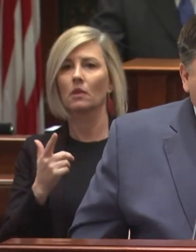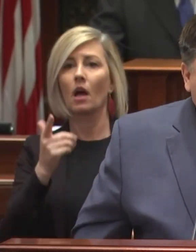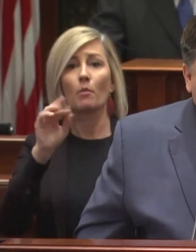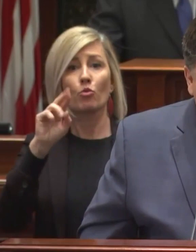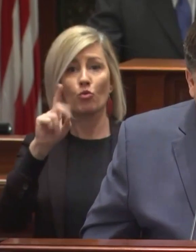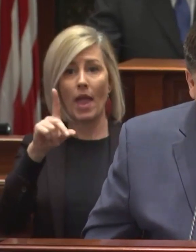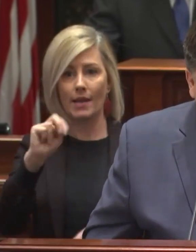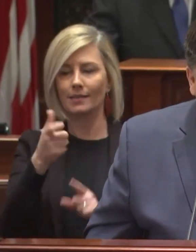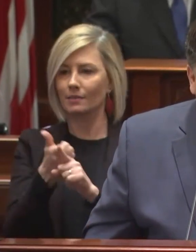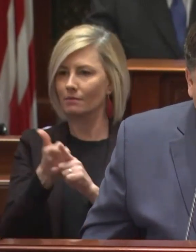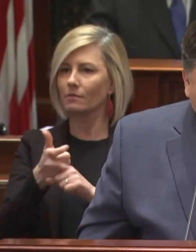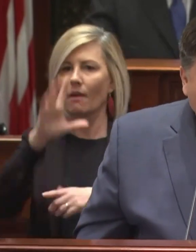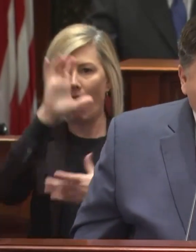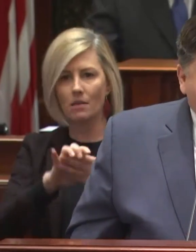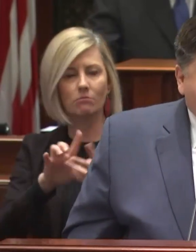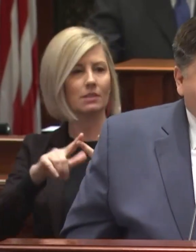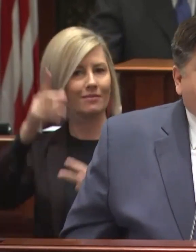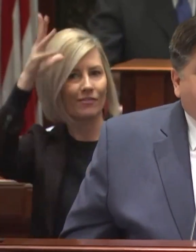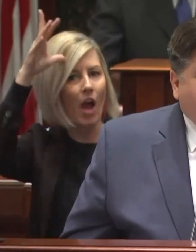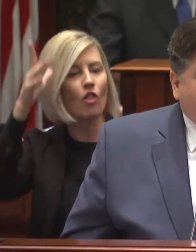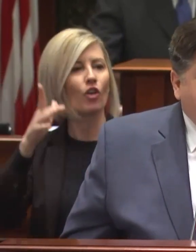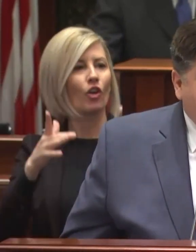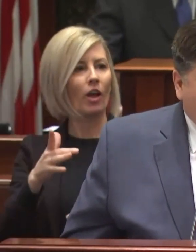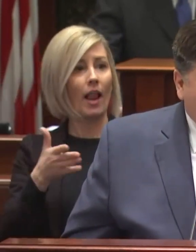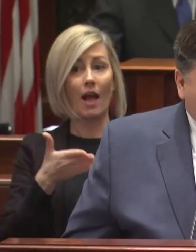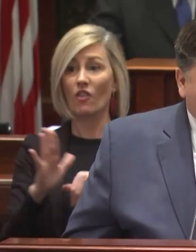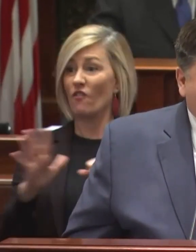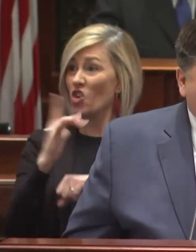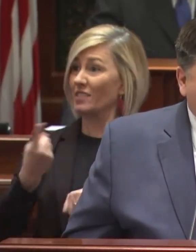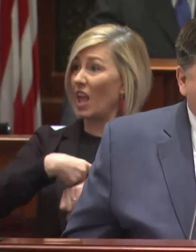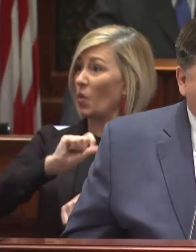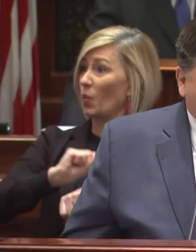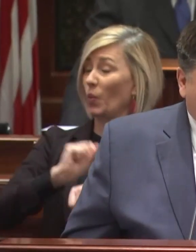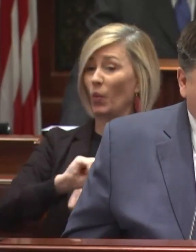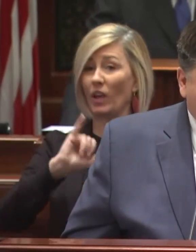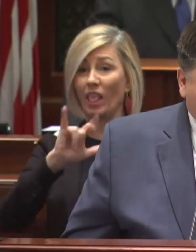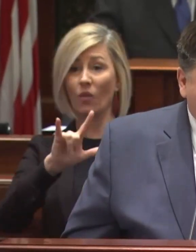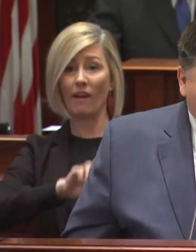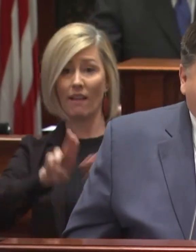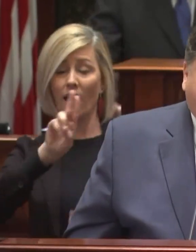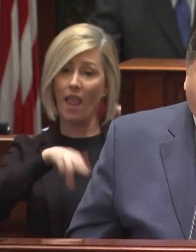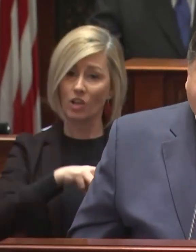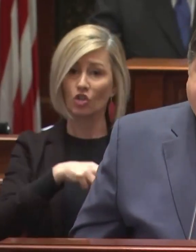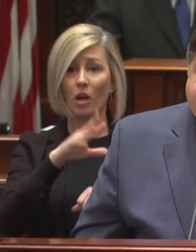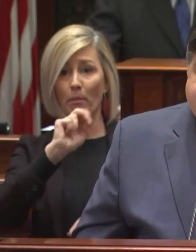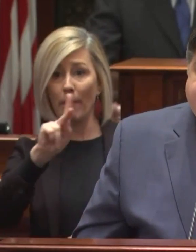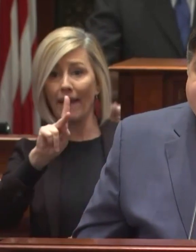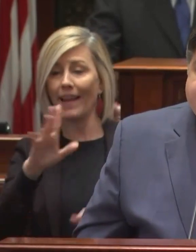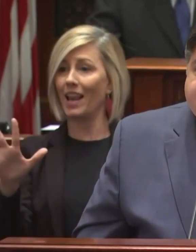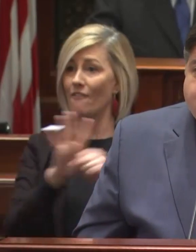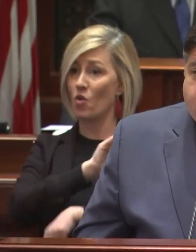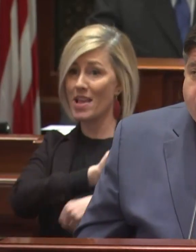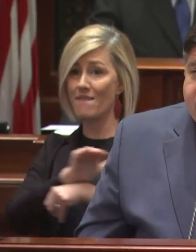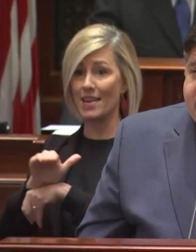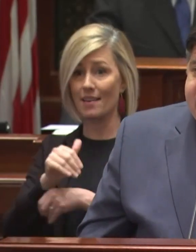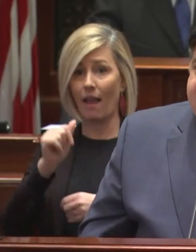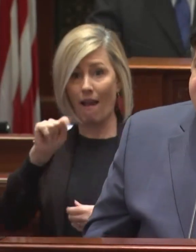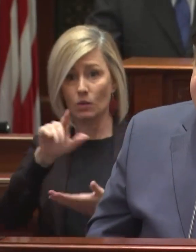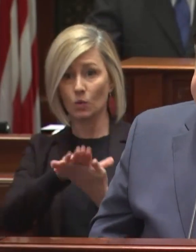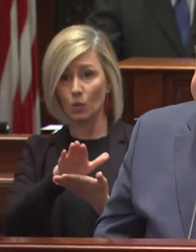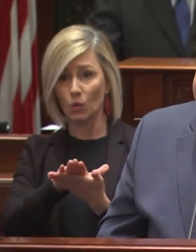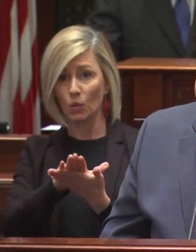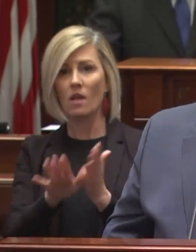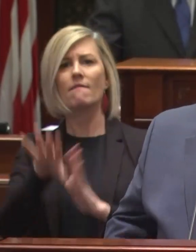Brandon is also a husband and a father, and after a full day at work at Illinois National Bank and a full evening at school,